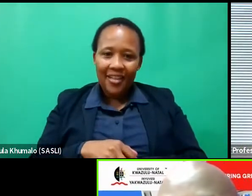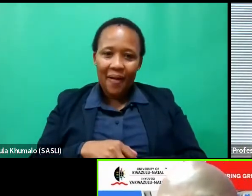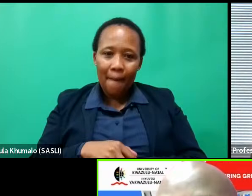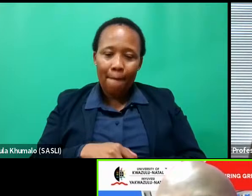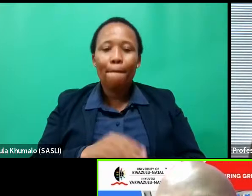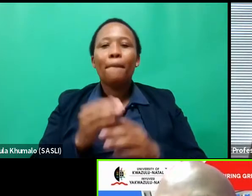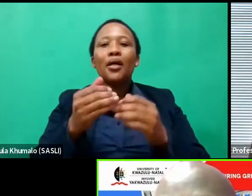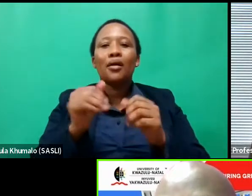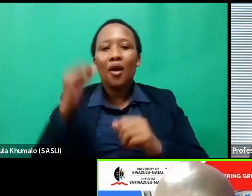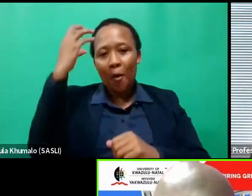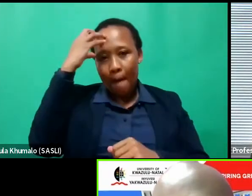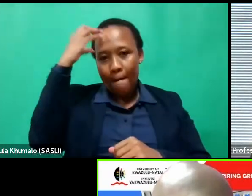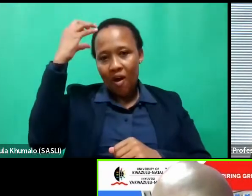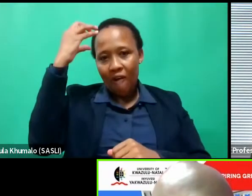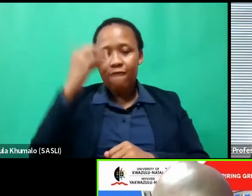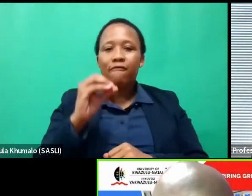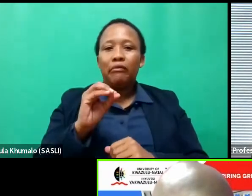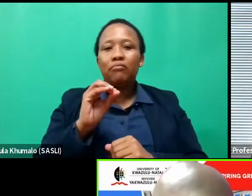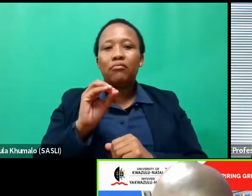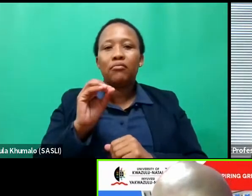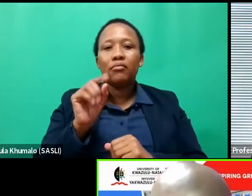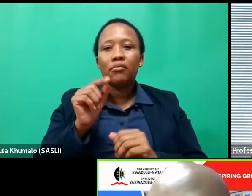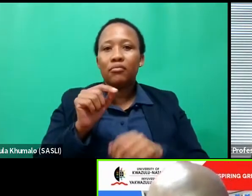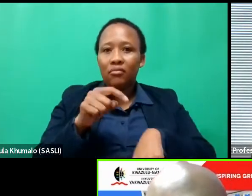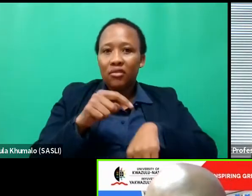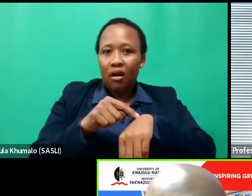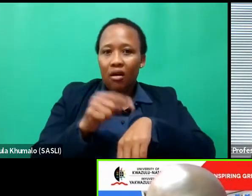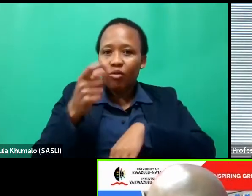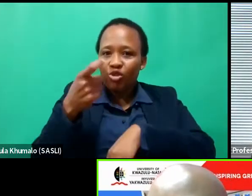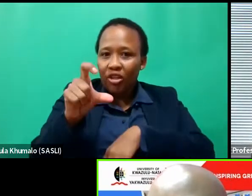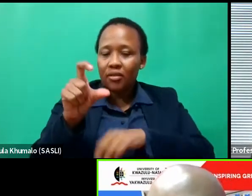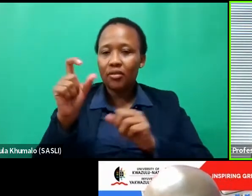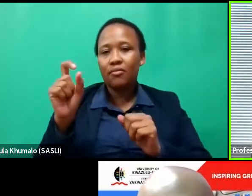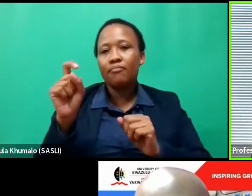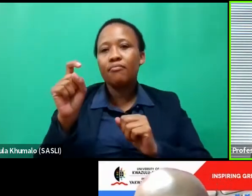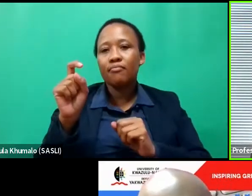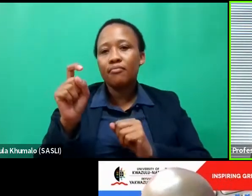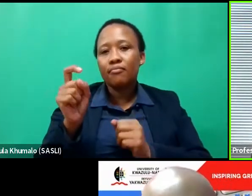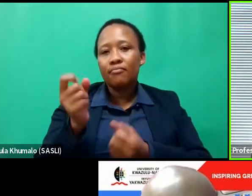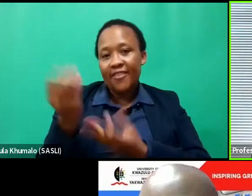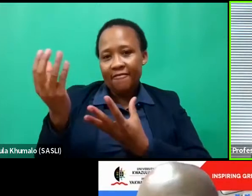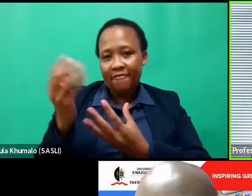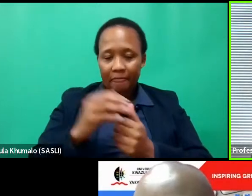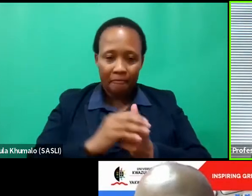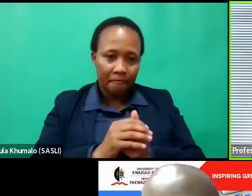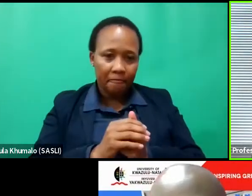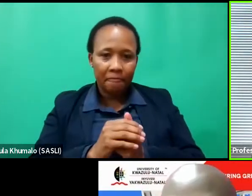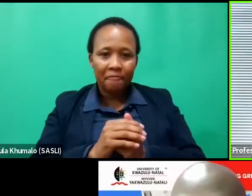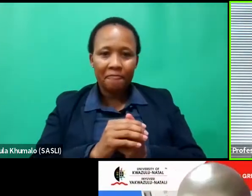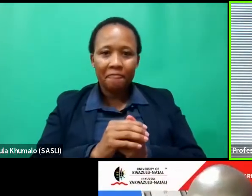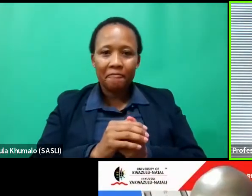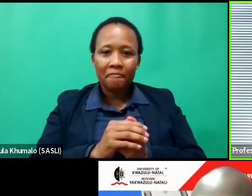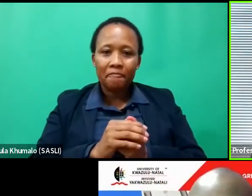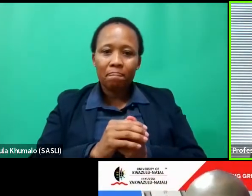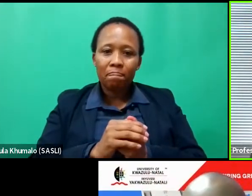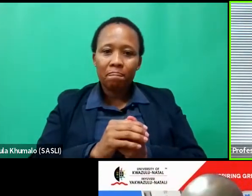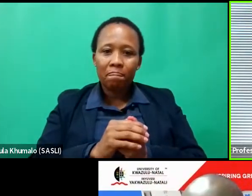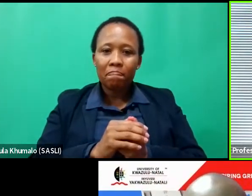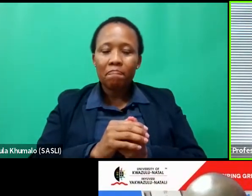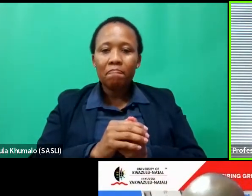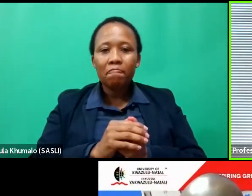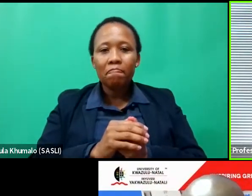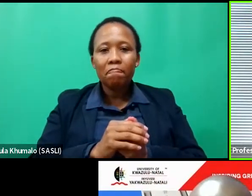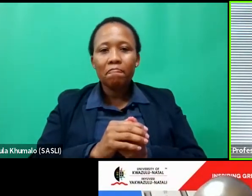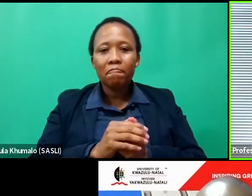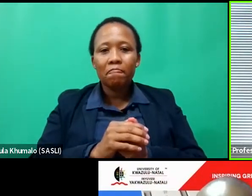Naika a chance. Thank you. Yeah, no, thank you, Chairperson. So, yeah, no, I hear you,